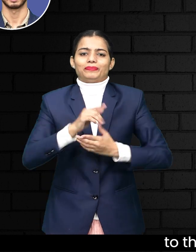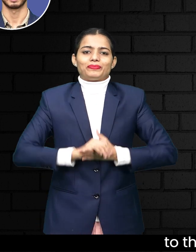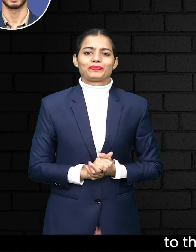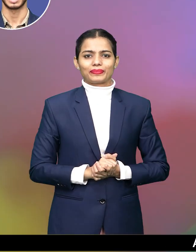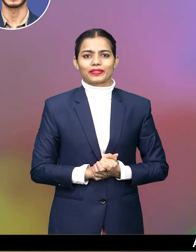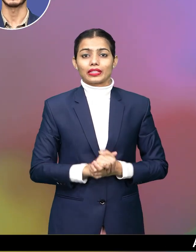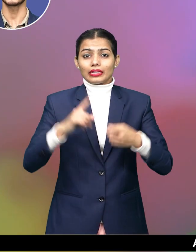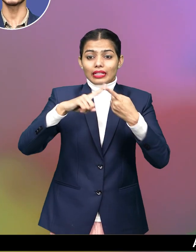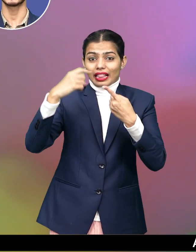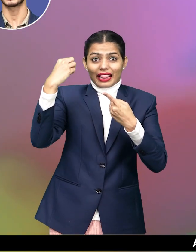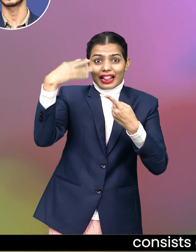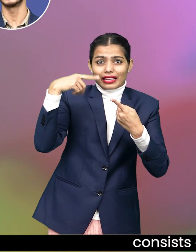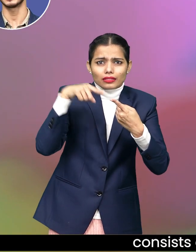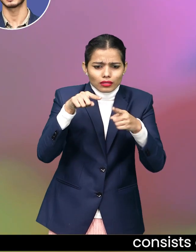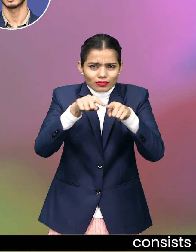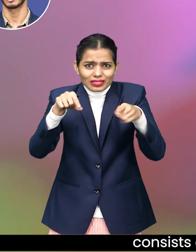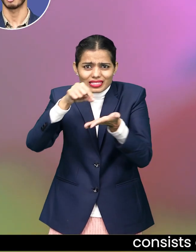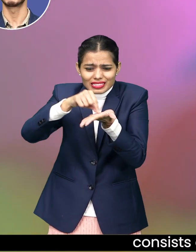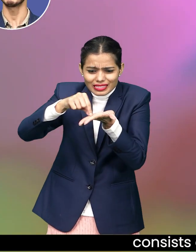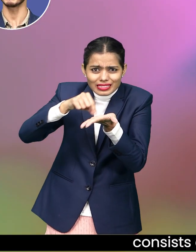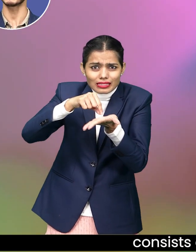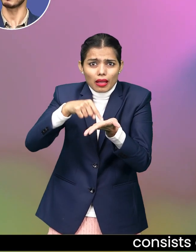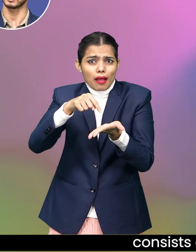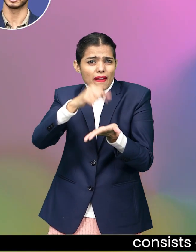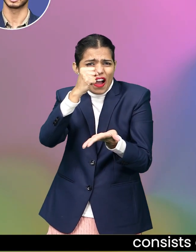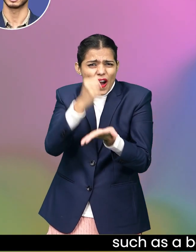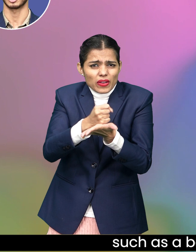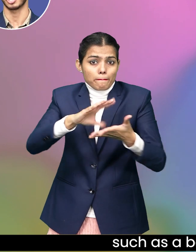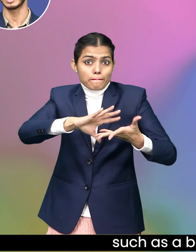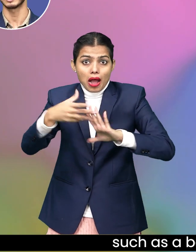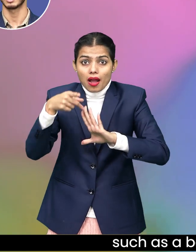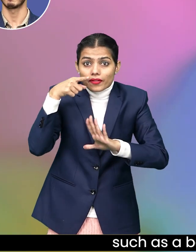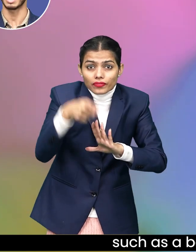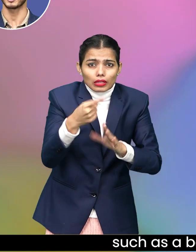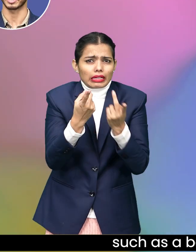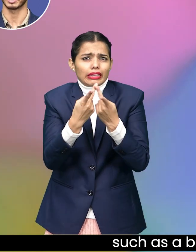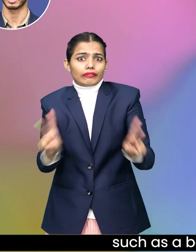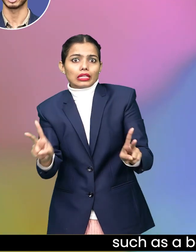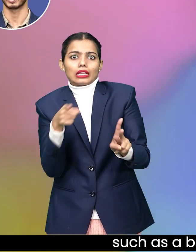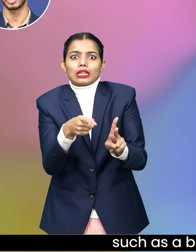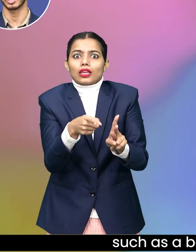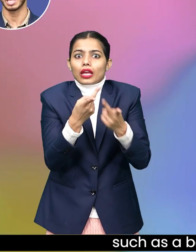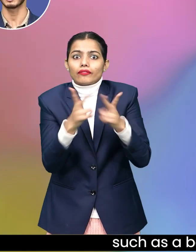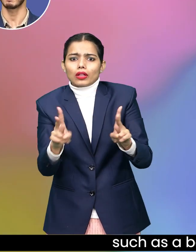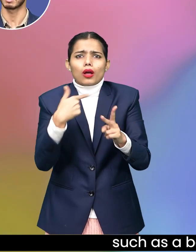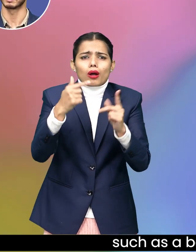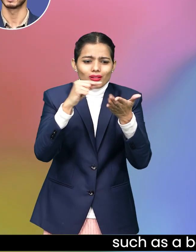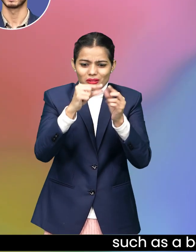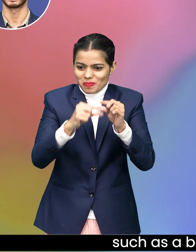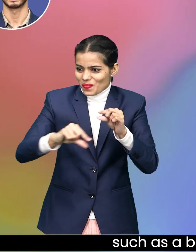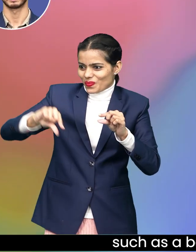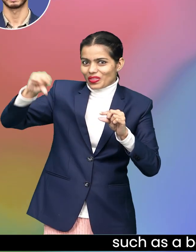An electric circuit consists of different components such as battery, a switch and a